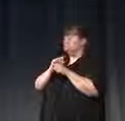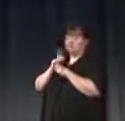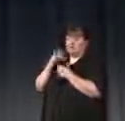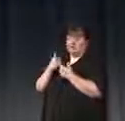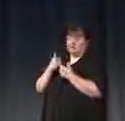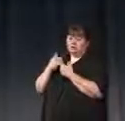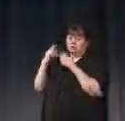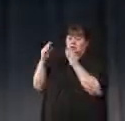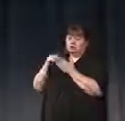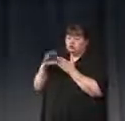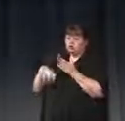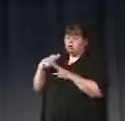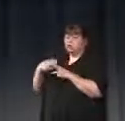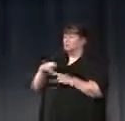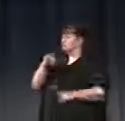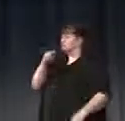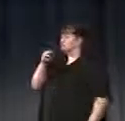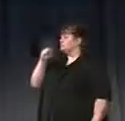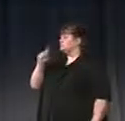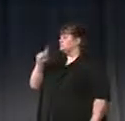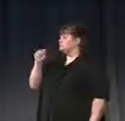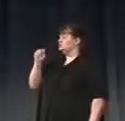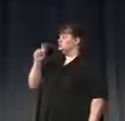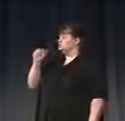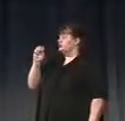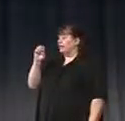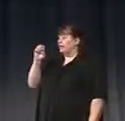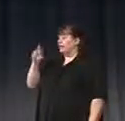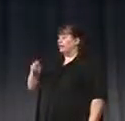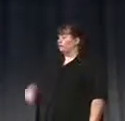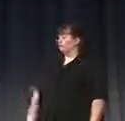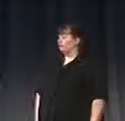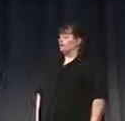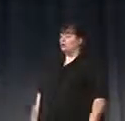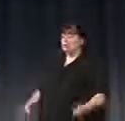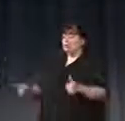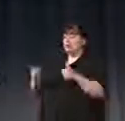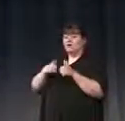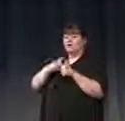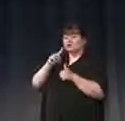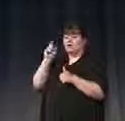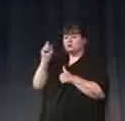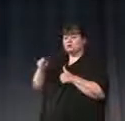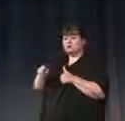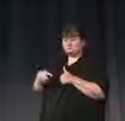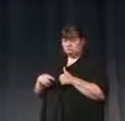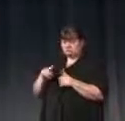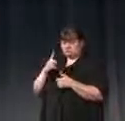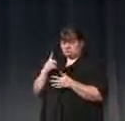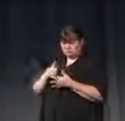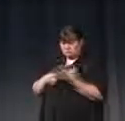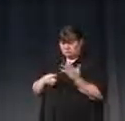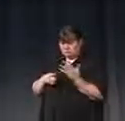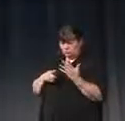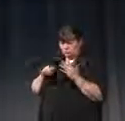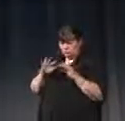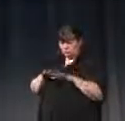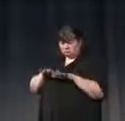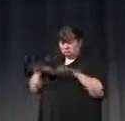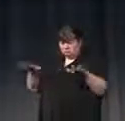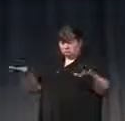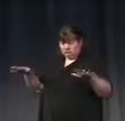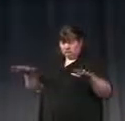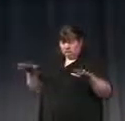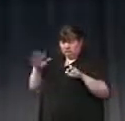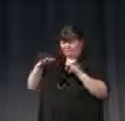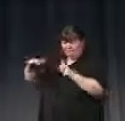lab by the name of James Traer. Okay, so the first question is, well, what's the actual distribution of environmental